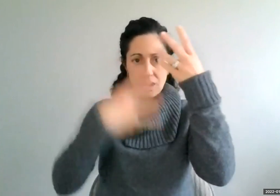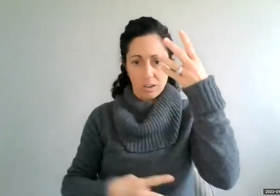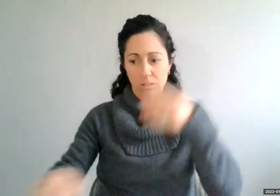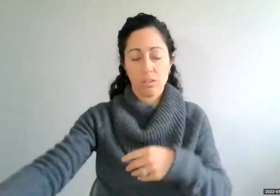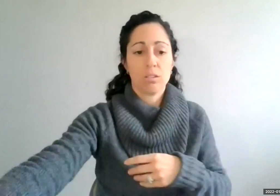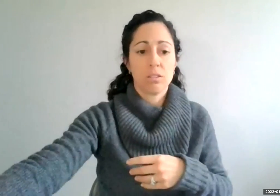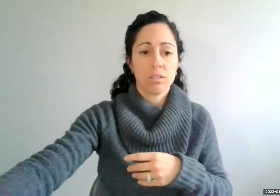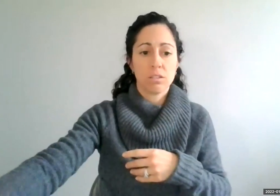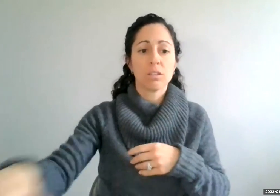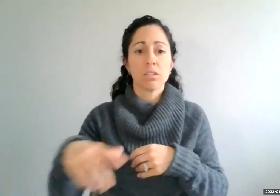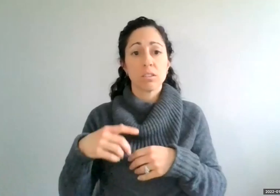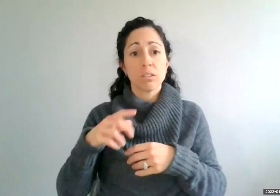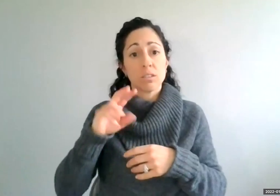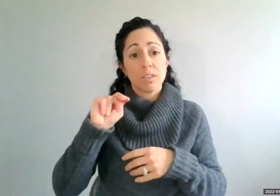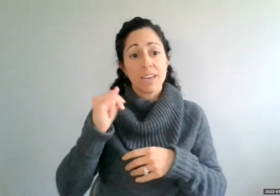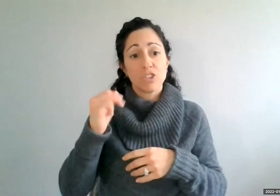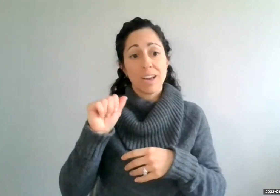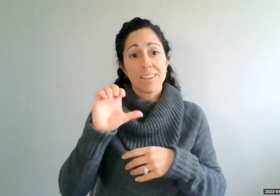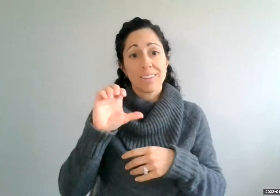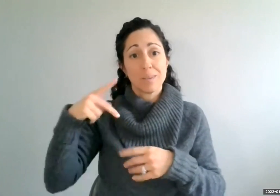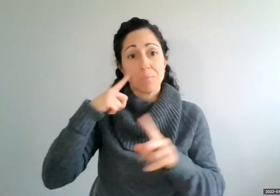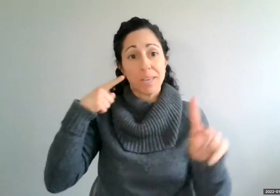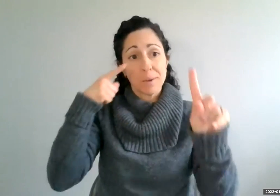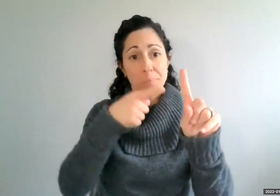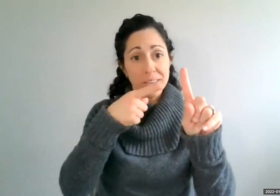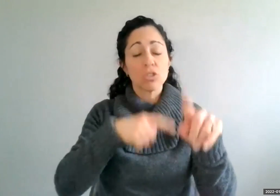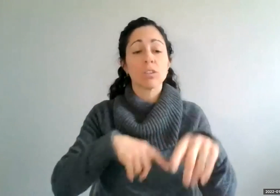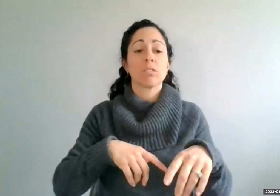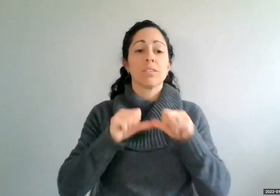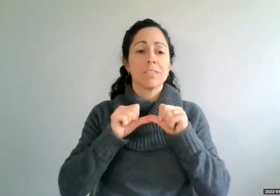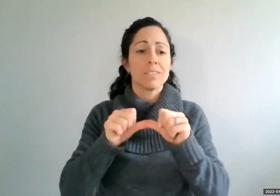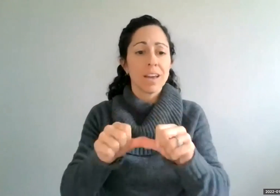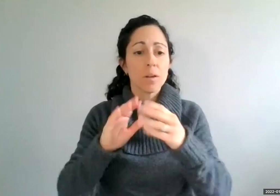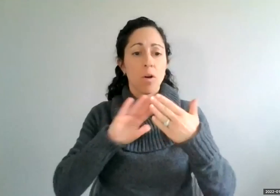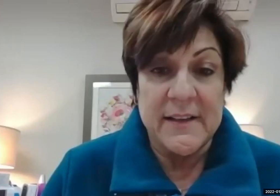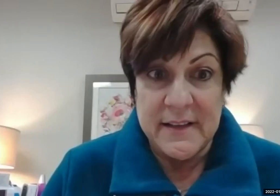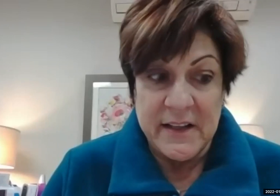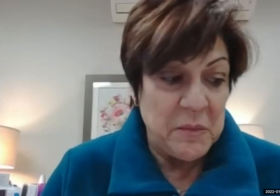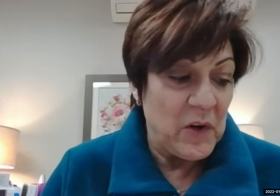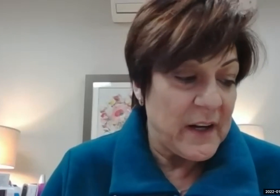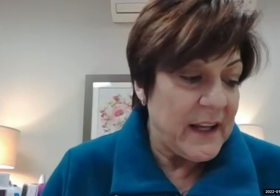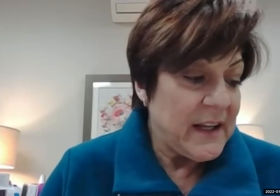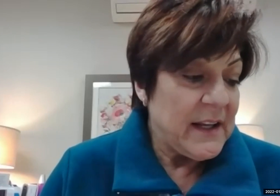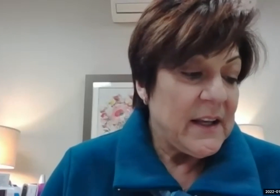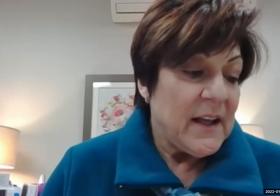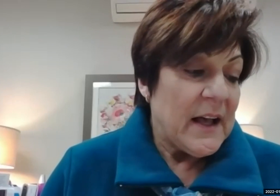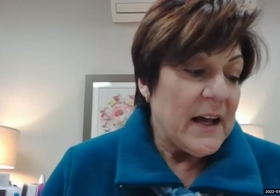NJACP is to advance sustainable community-based services and supports to the IDD